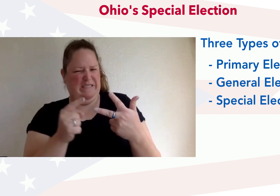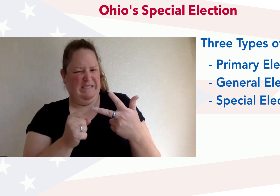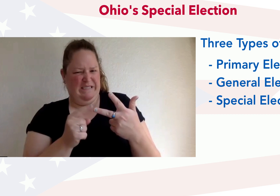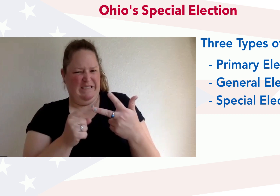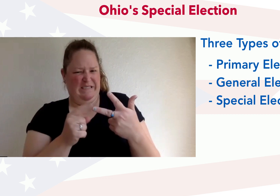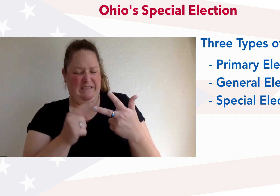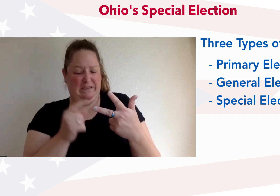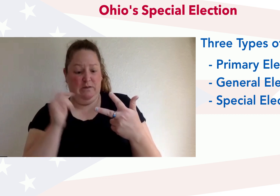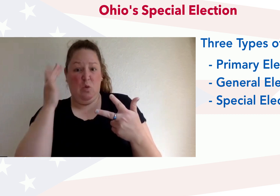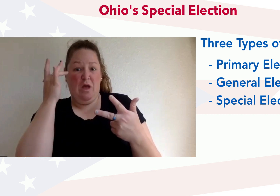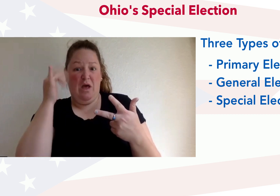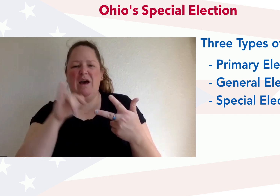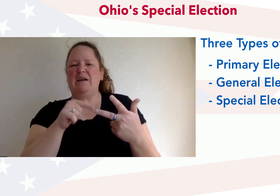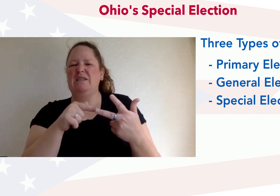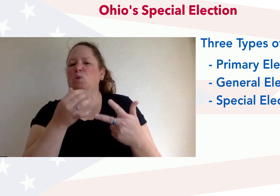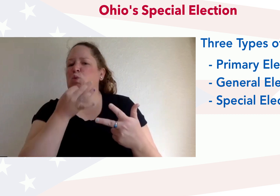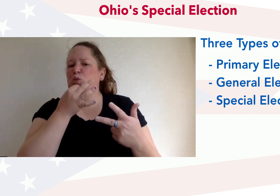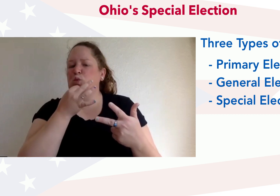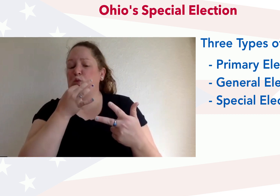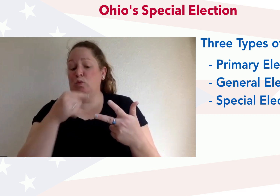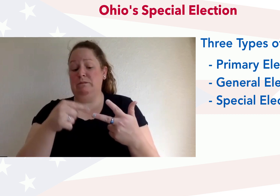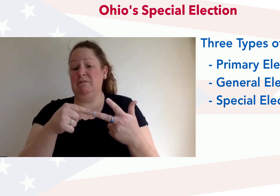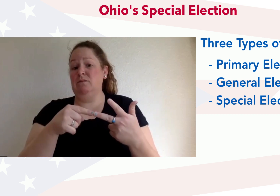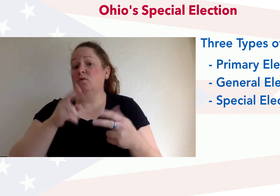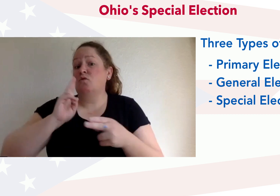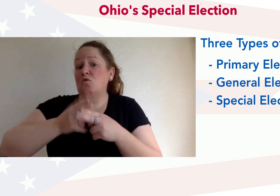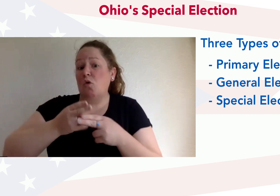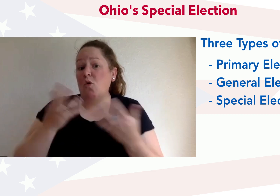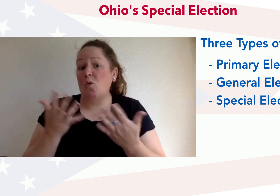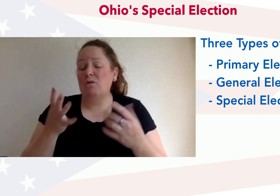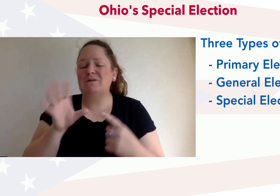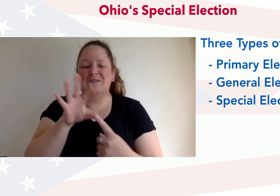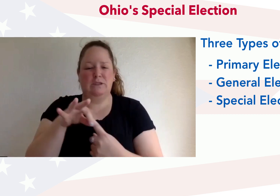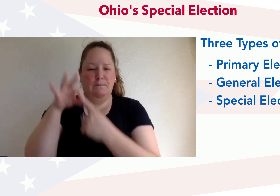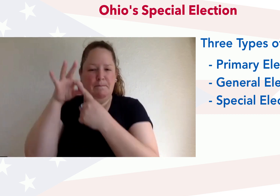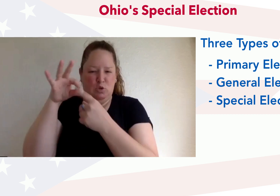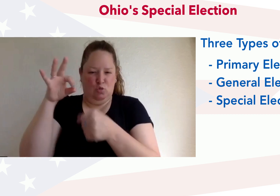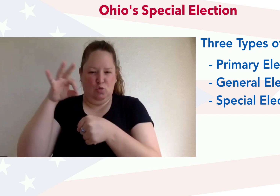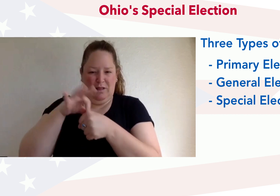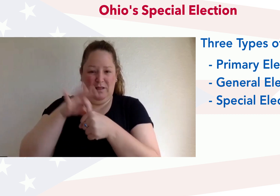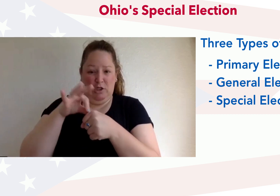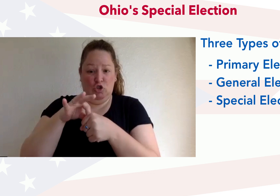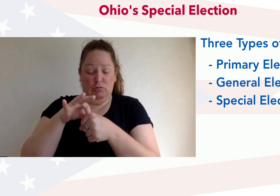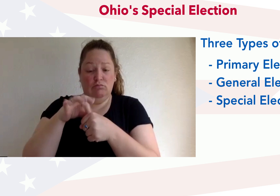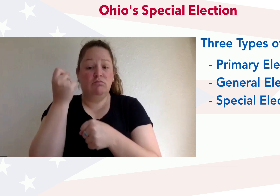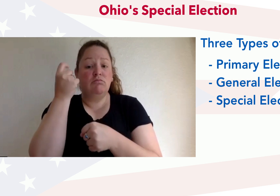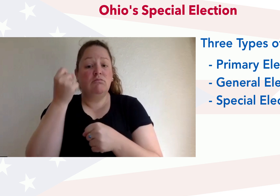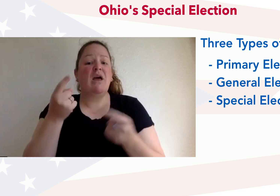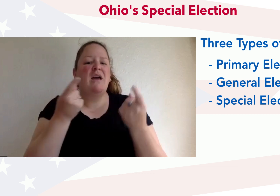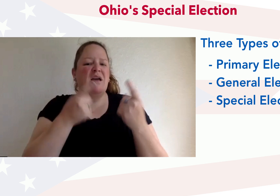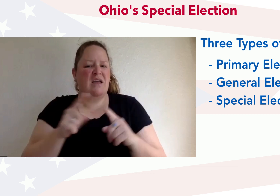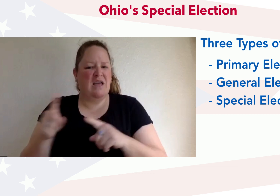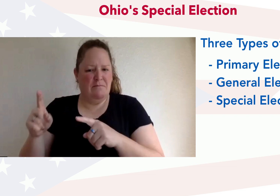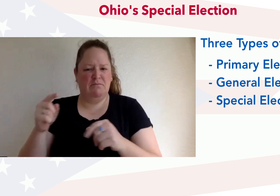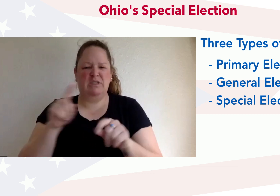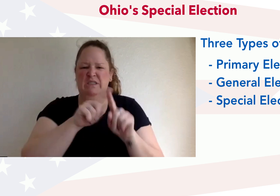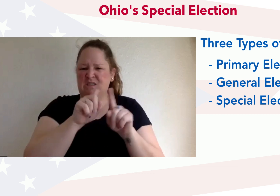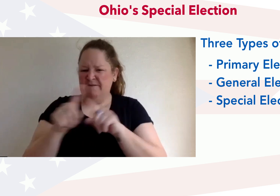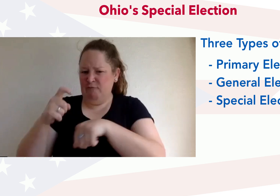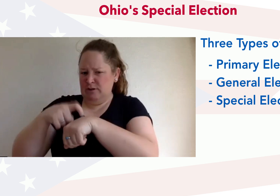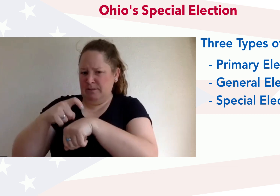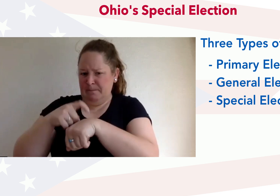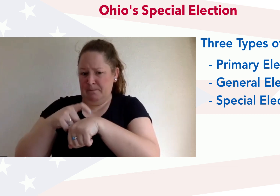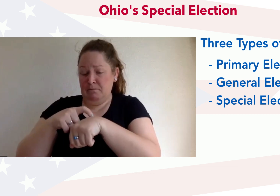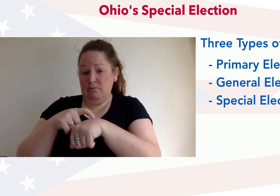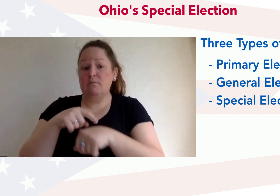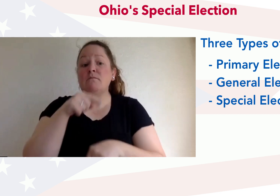The third is what we're going to focus on today because it's coming up soon, and that is called a special election.